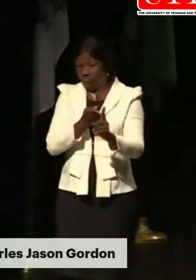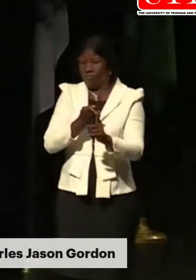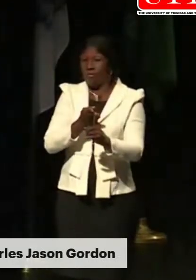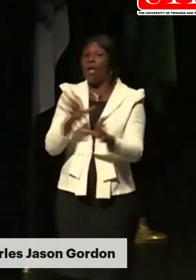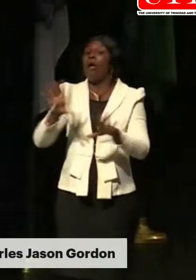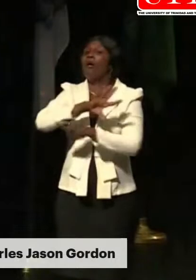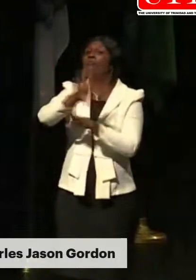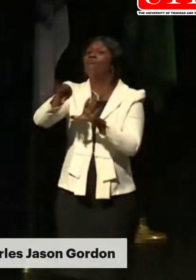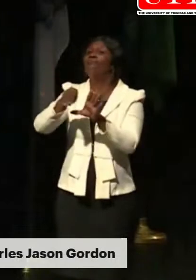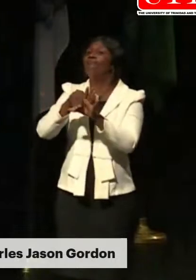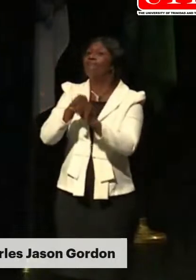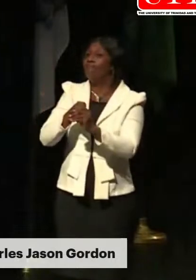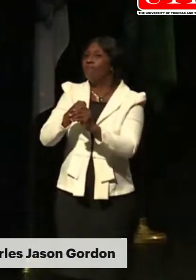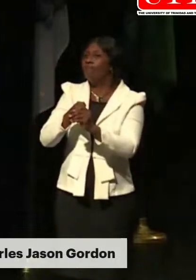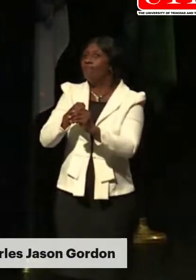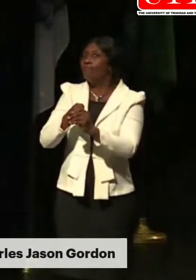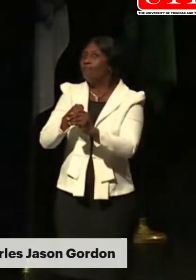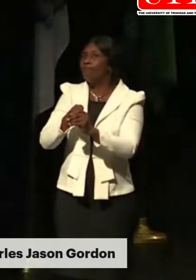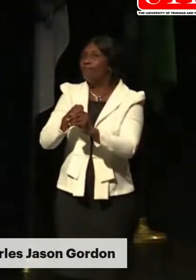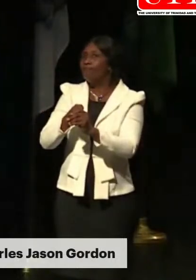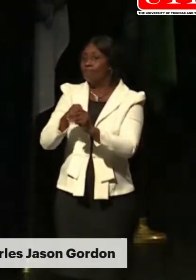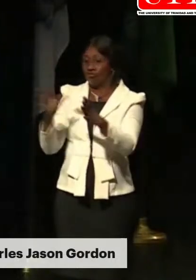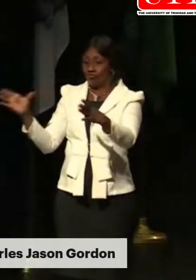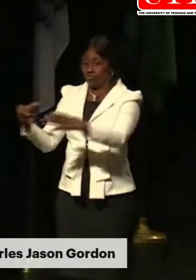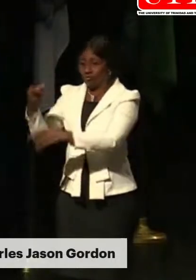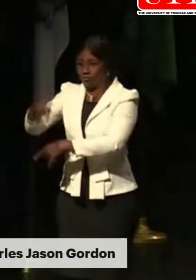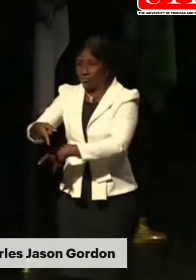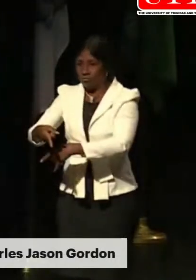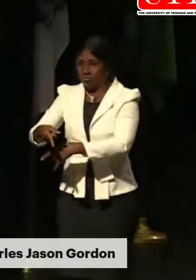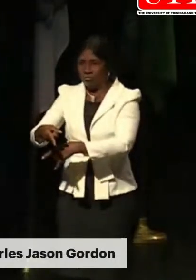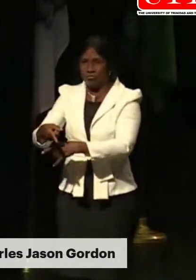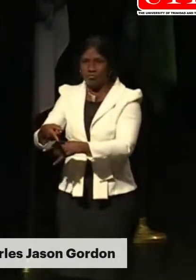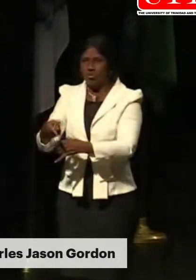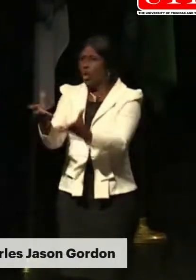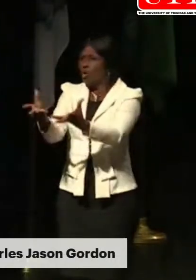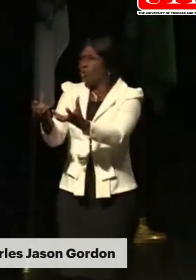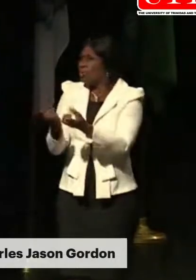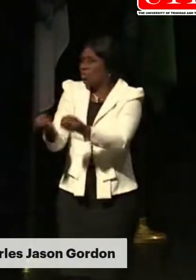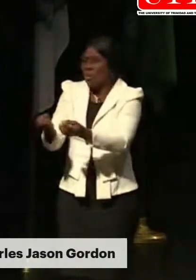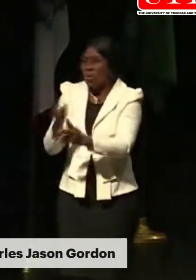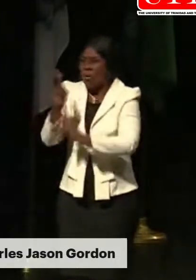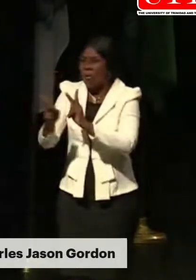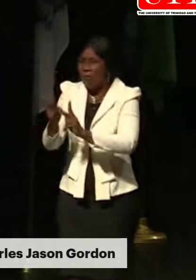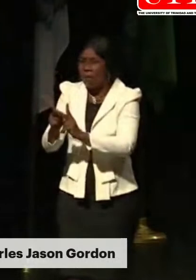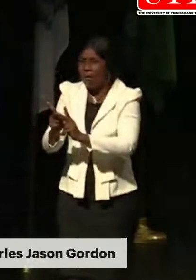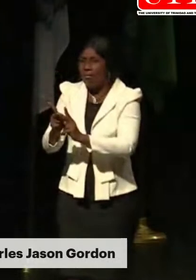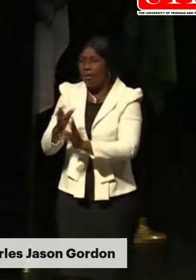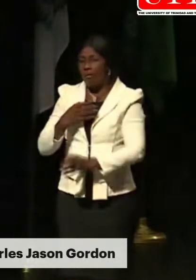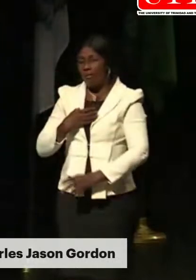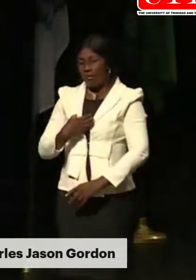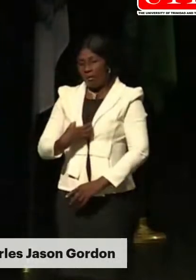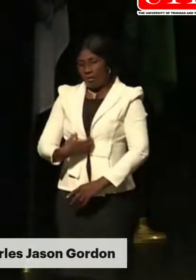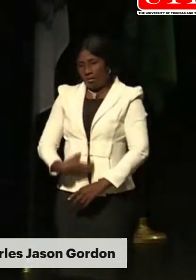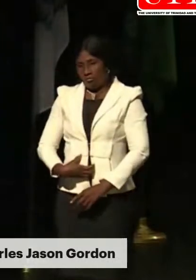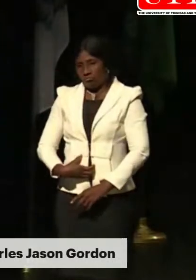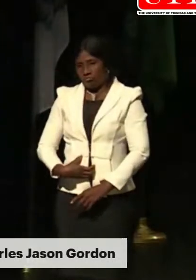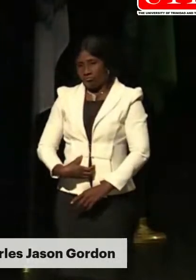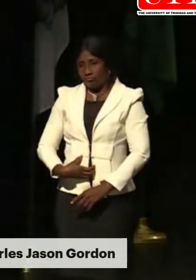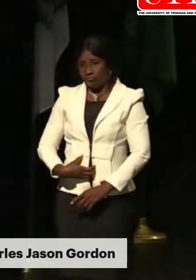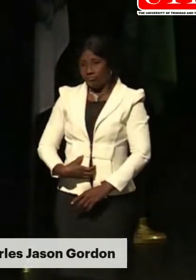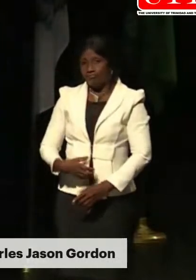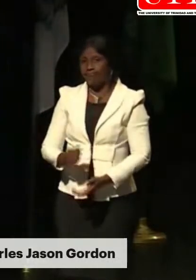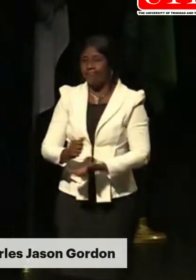he has engaged regional consultants who work to let no one go hungry, physically, spiritually, or in any other